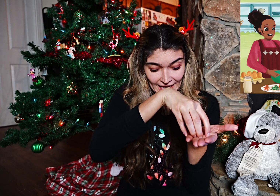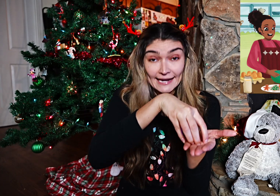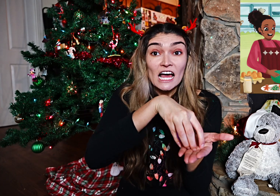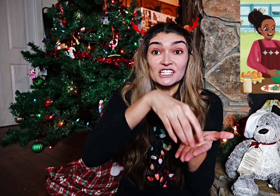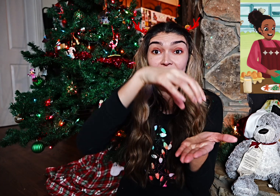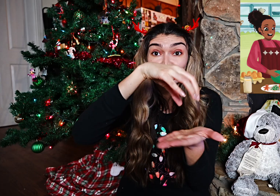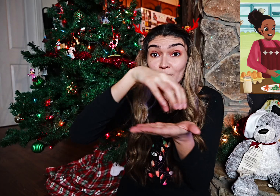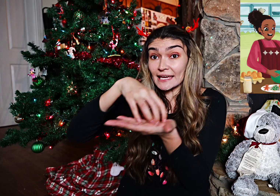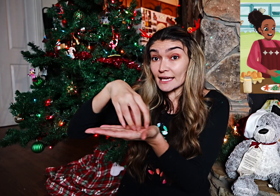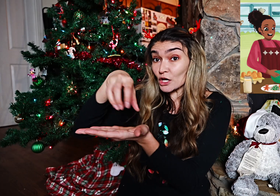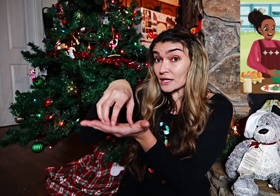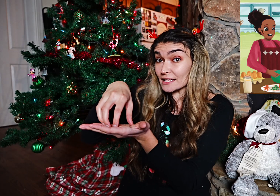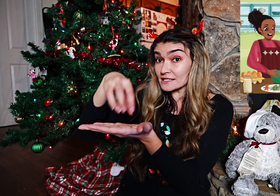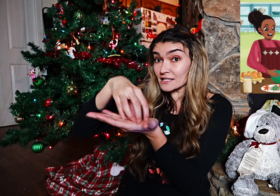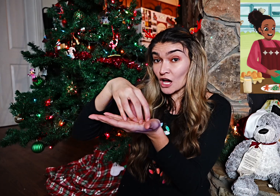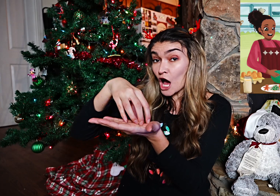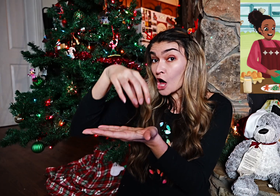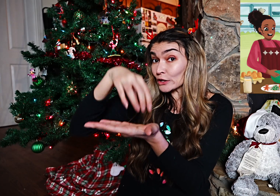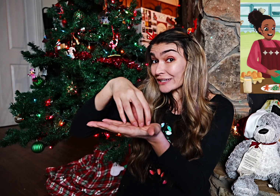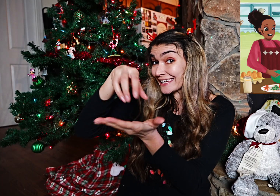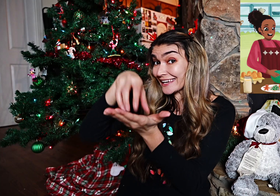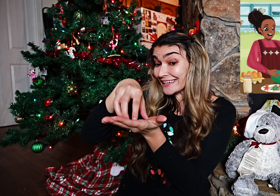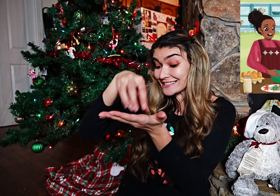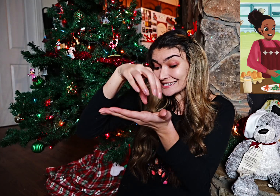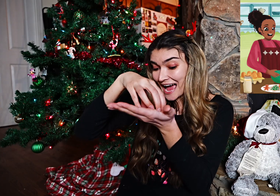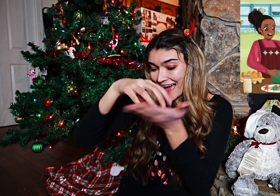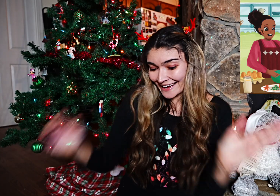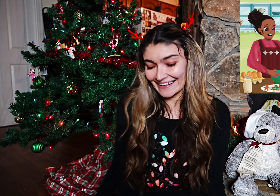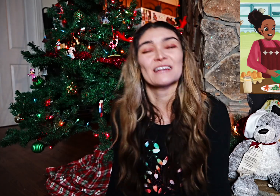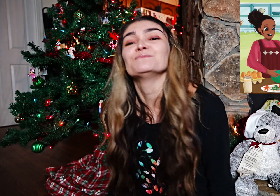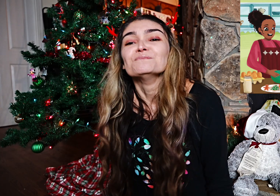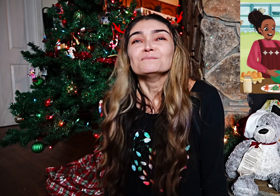again, just like you're making cookies. Cookies.